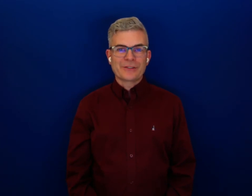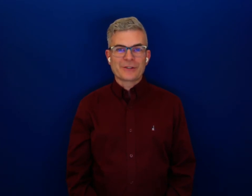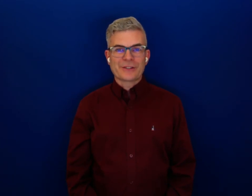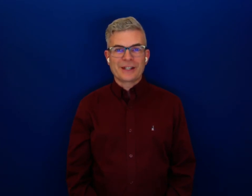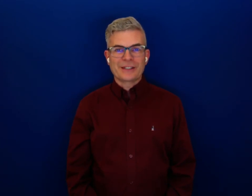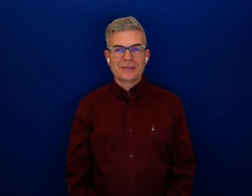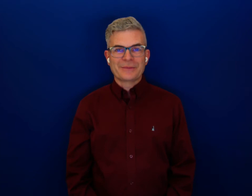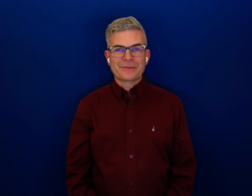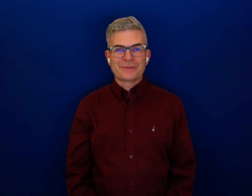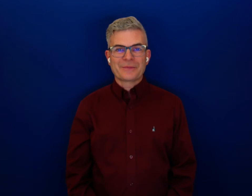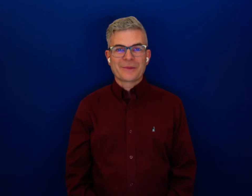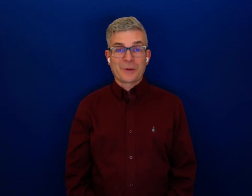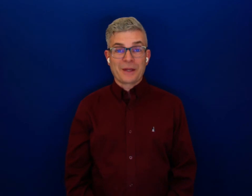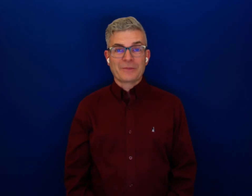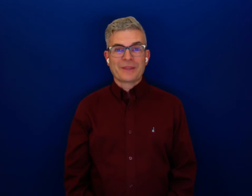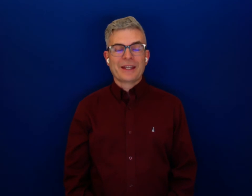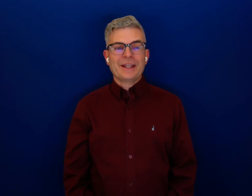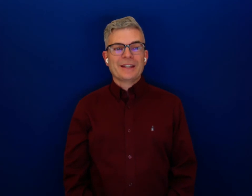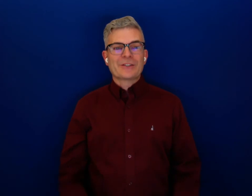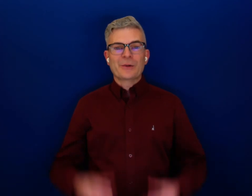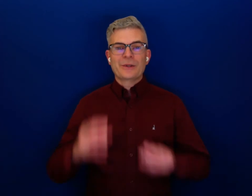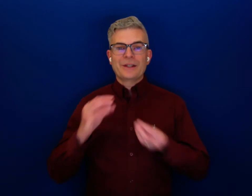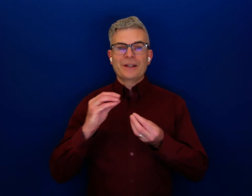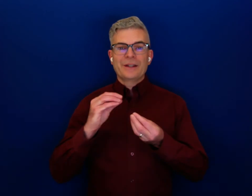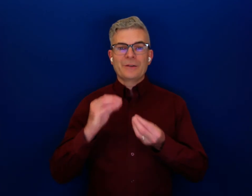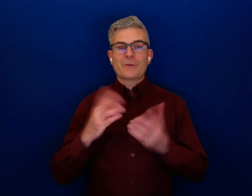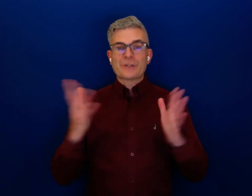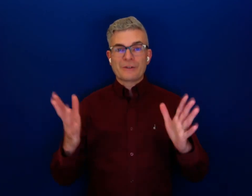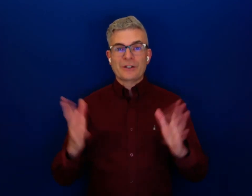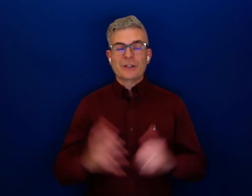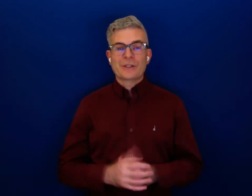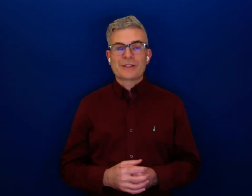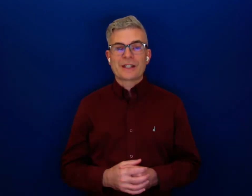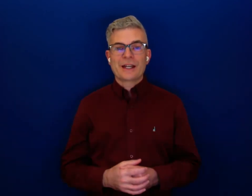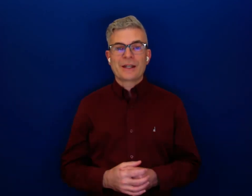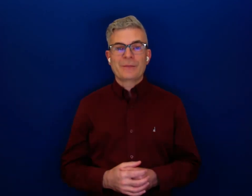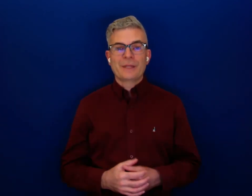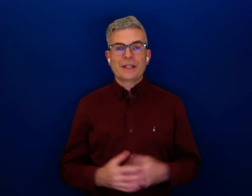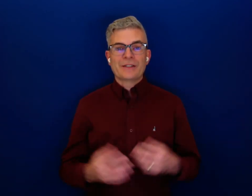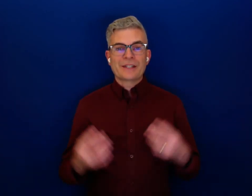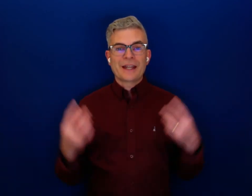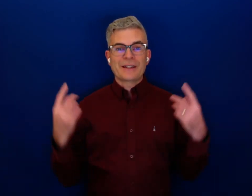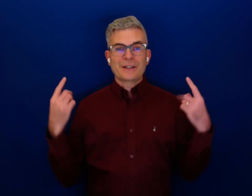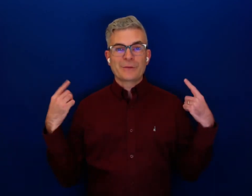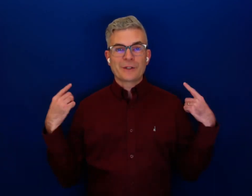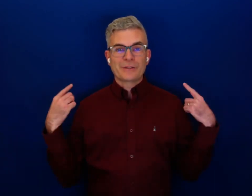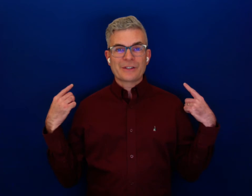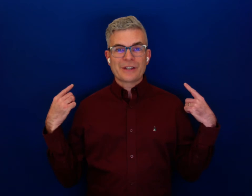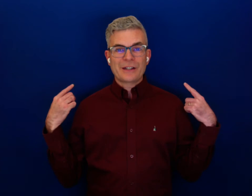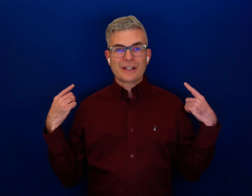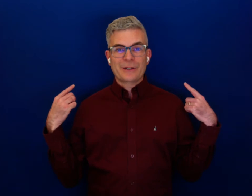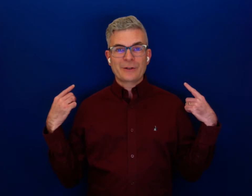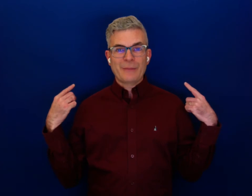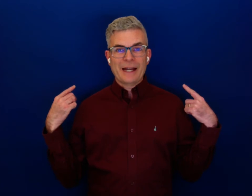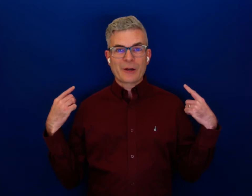are signed. Okay, so first of all, notice that I'm standing in front of a solid colored